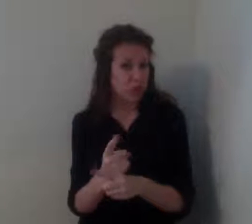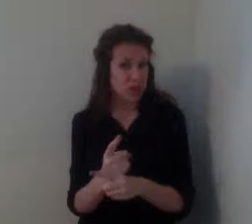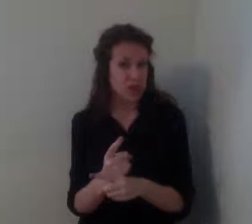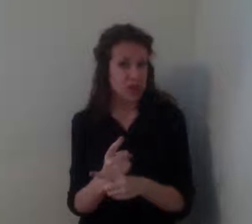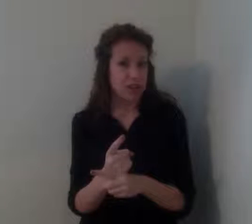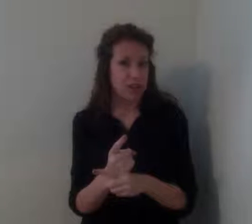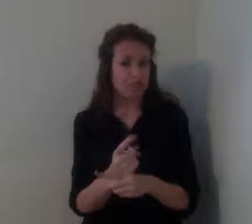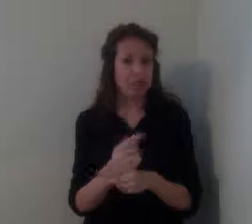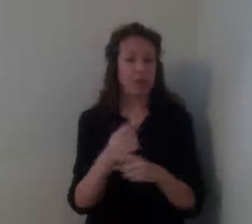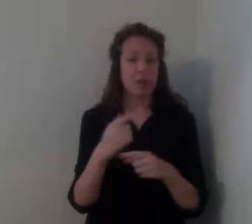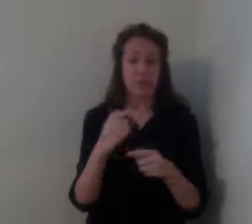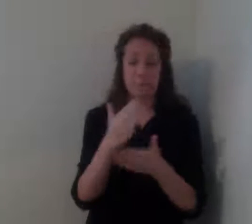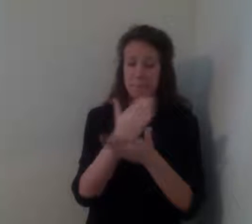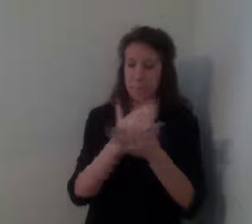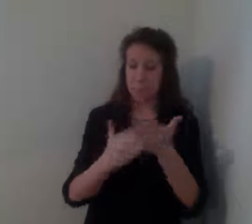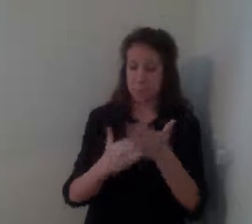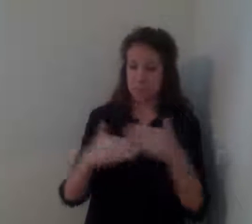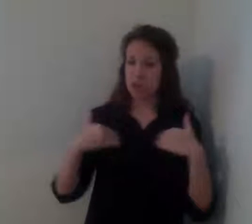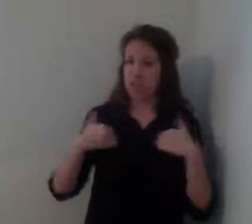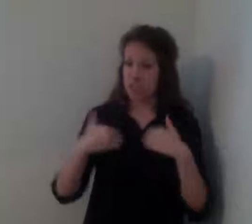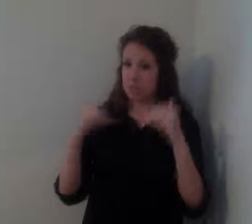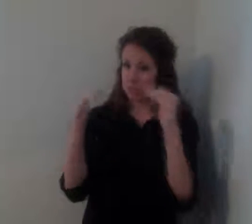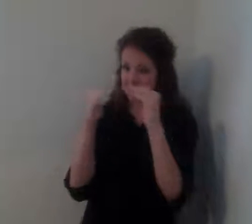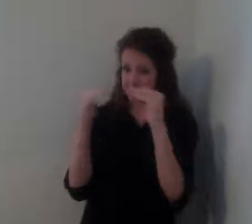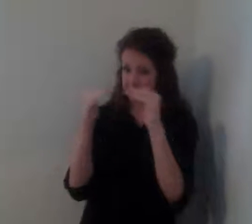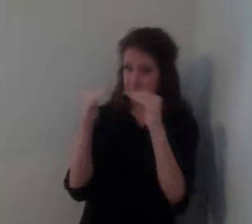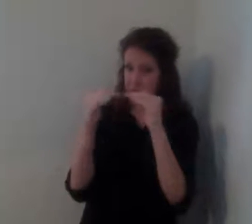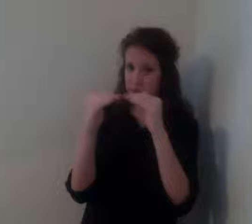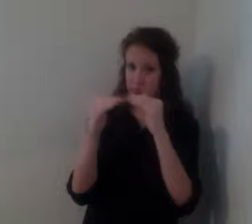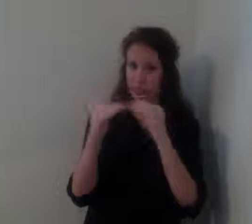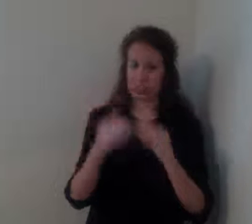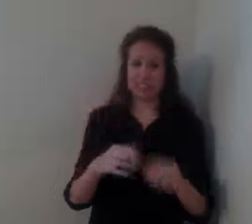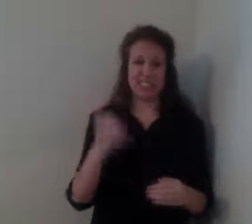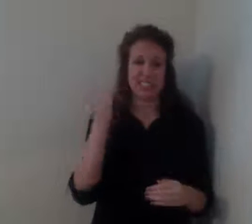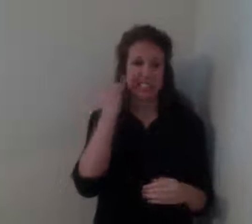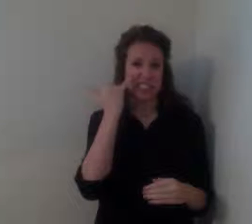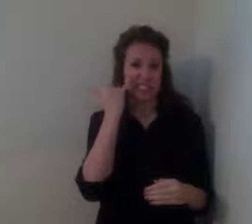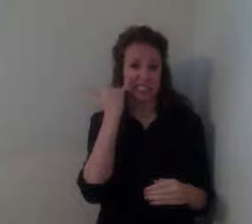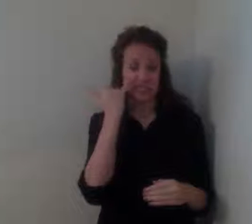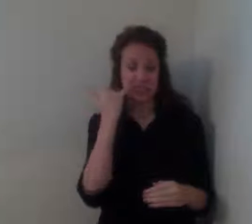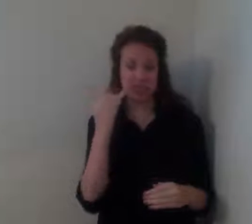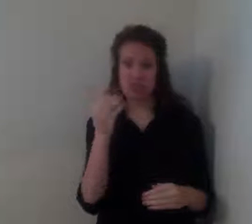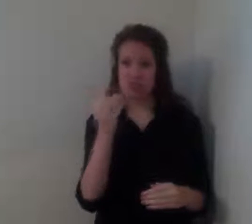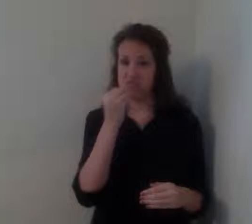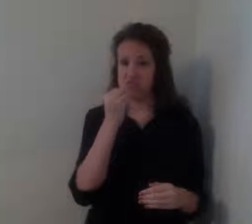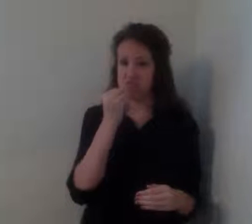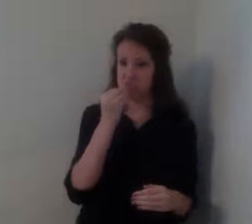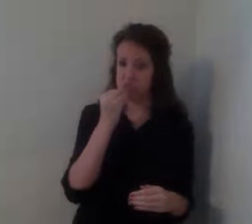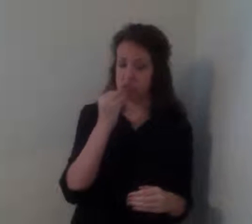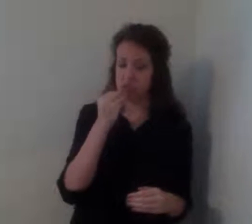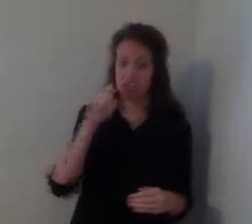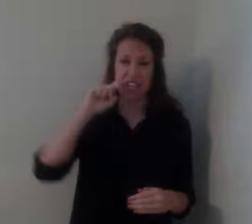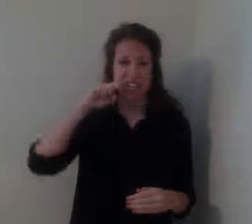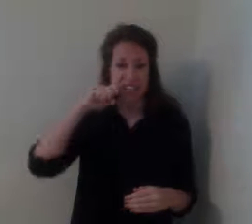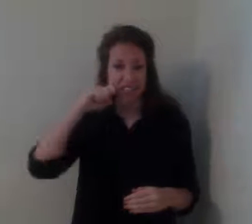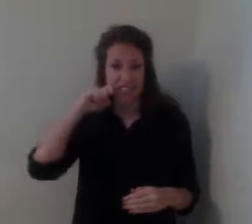to be equal. We can't take a candy bar and say, well, I'm going to divide it into 2 parts, so this